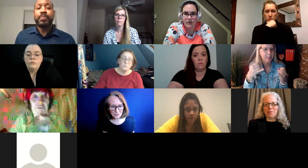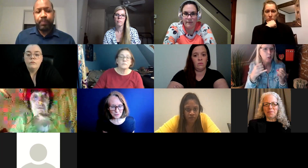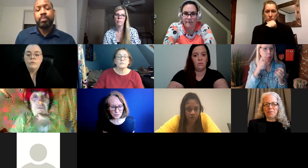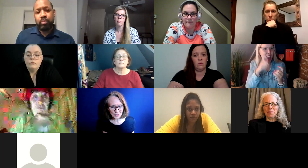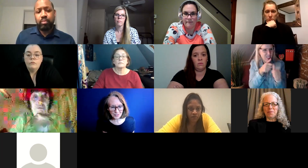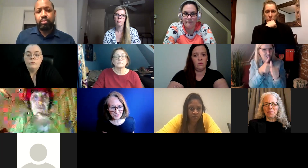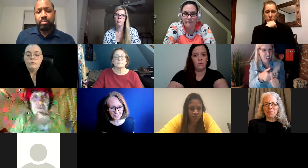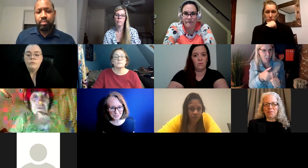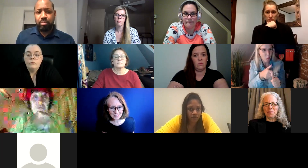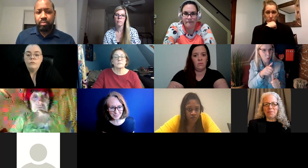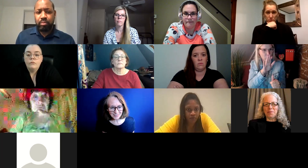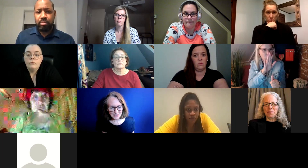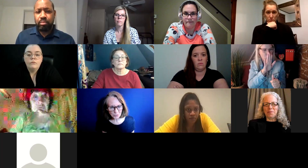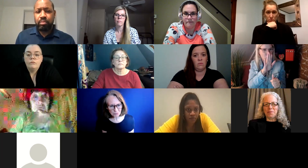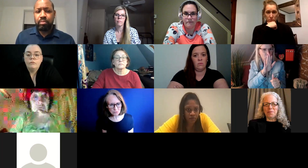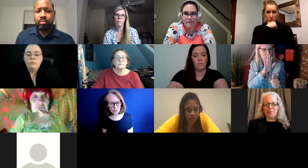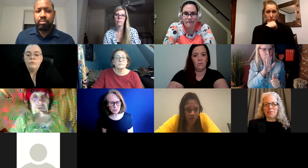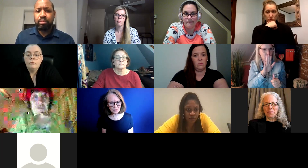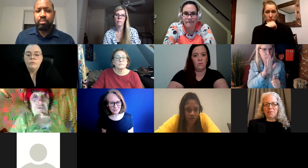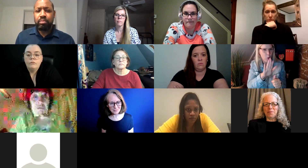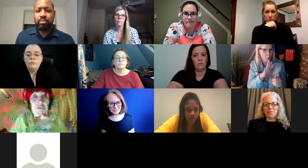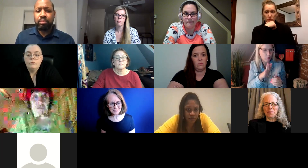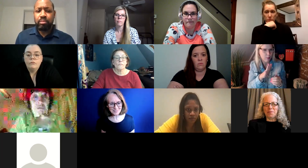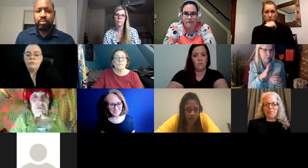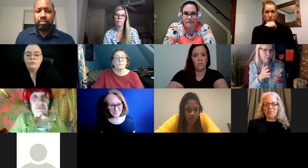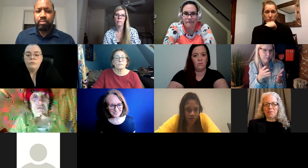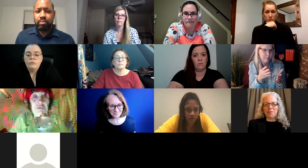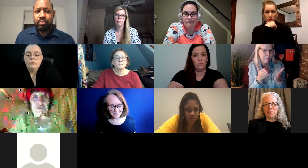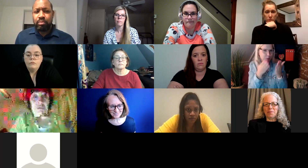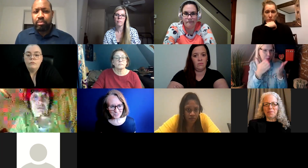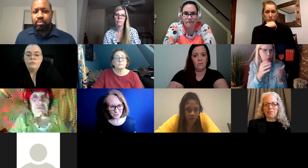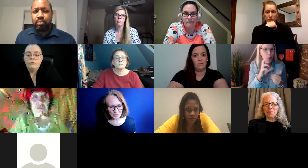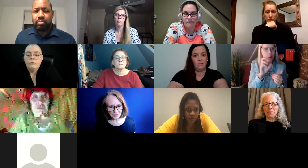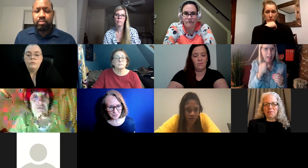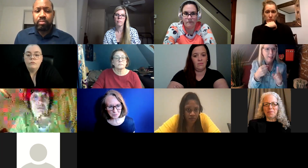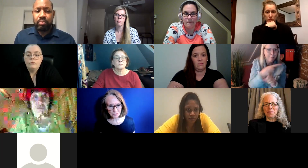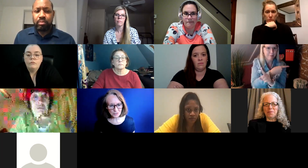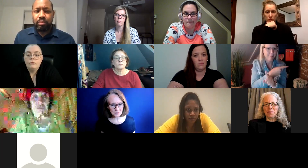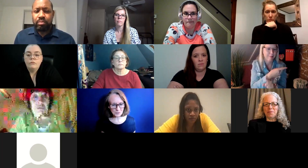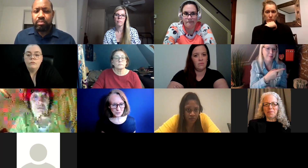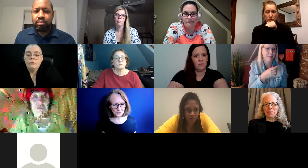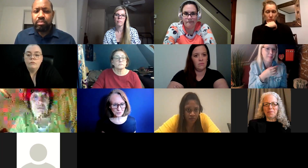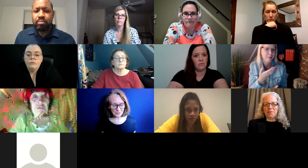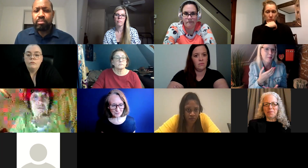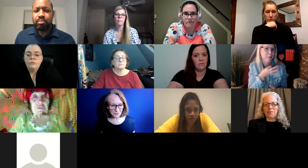your guidelines, do we have to follow your guidelines? Or do we have some freedom to